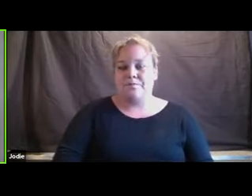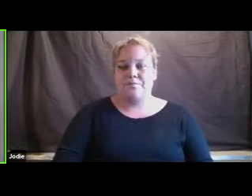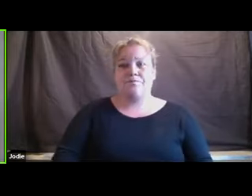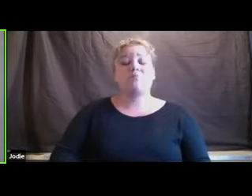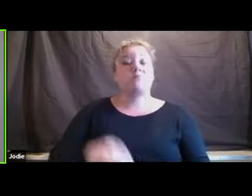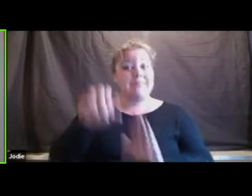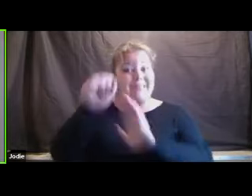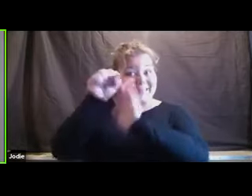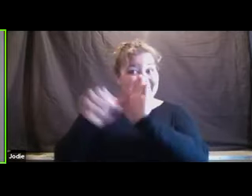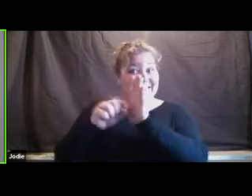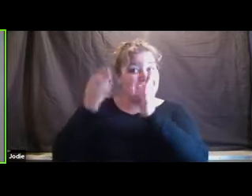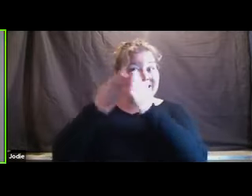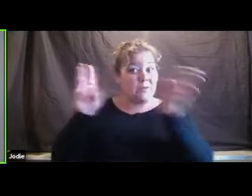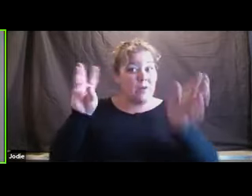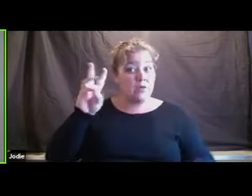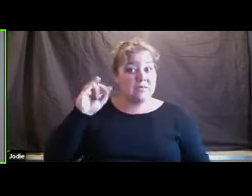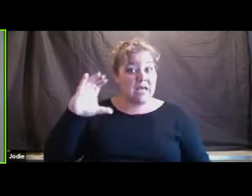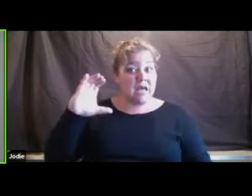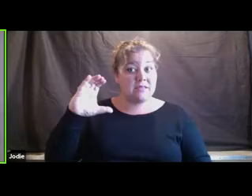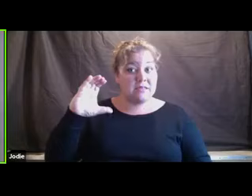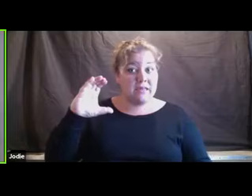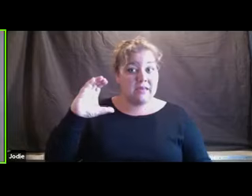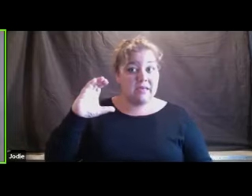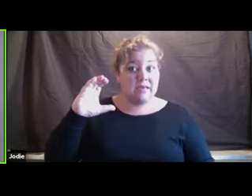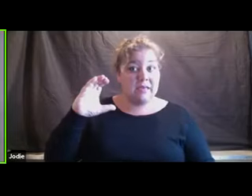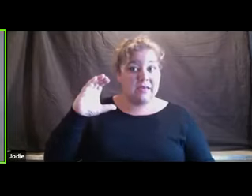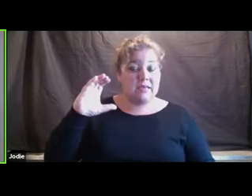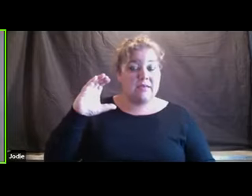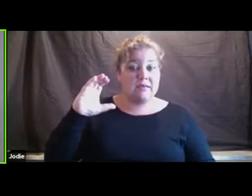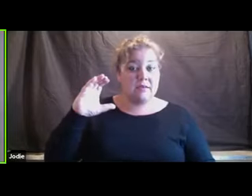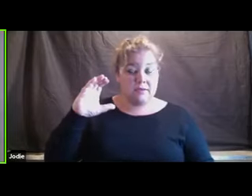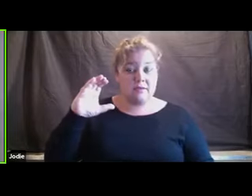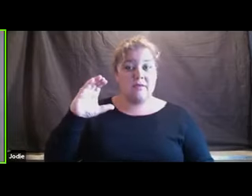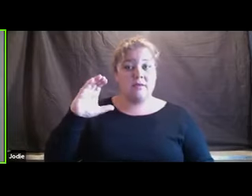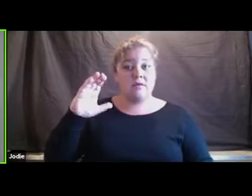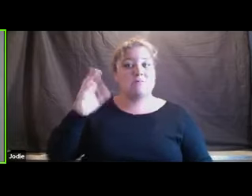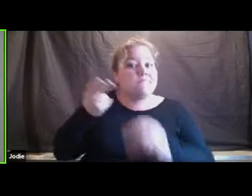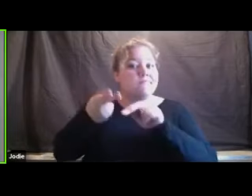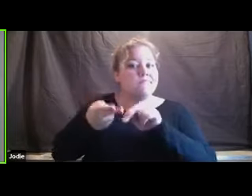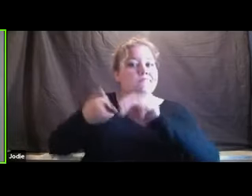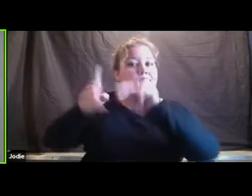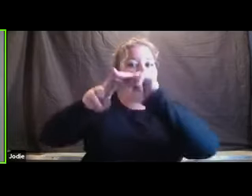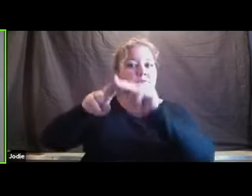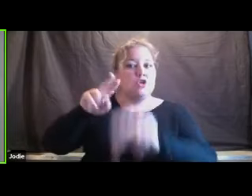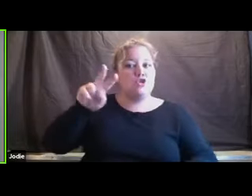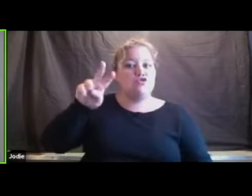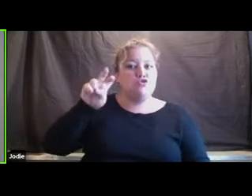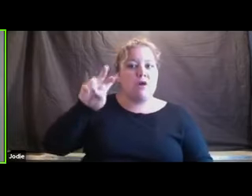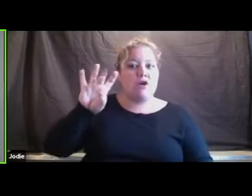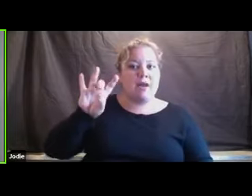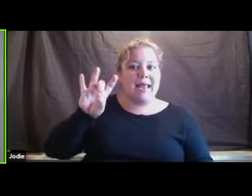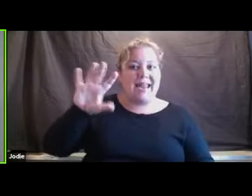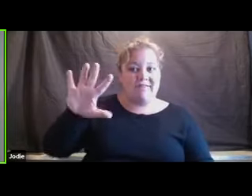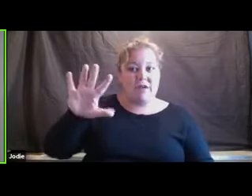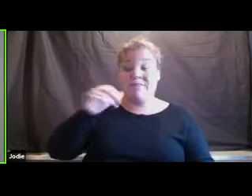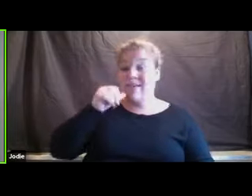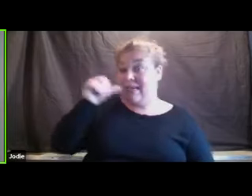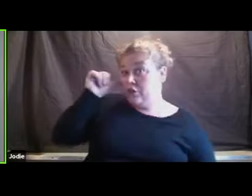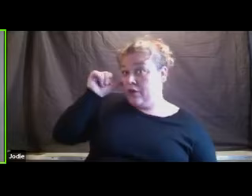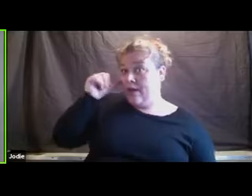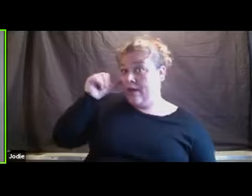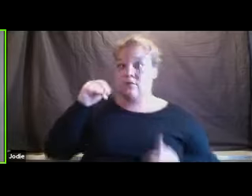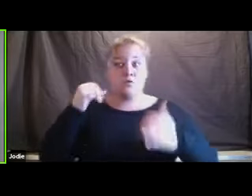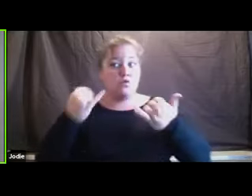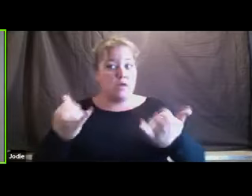today, we have had, an increase of 285 positives from yesterday. That brings the